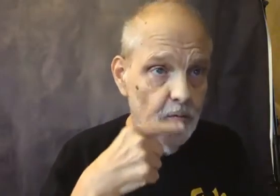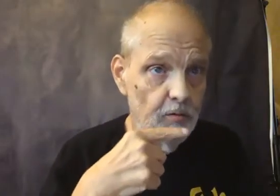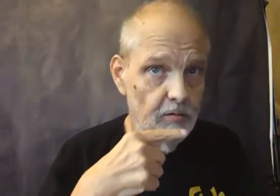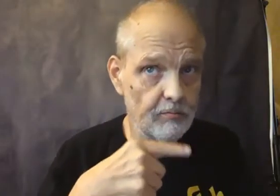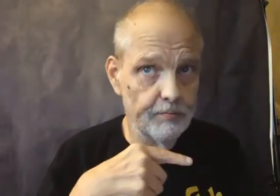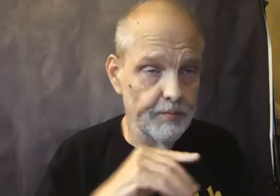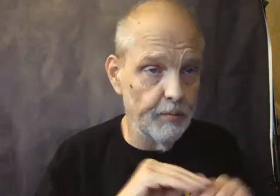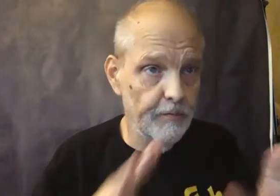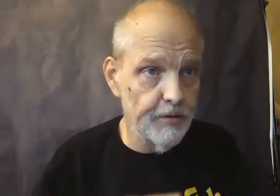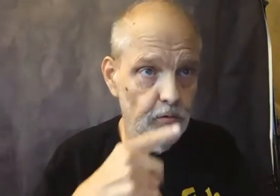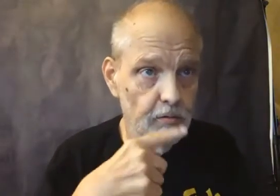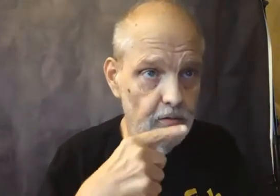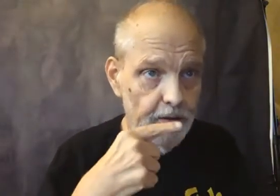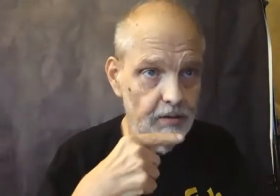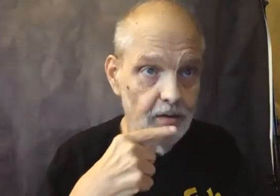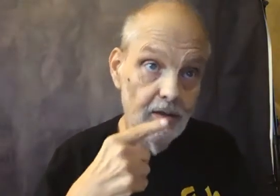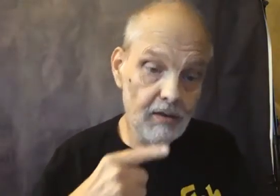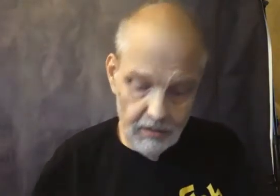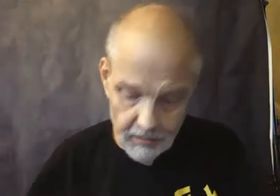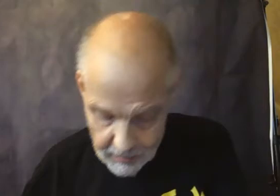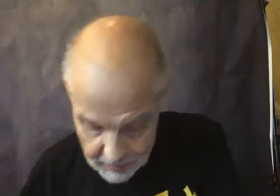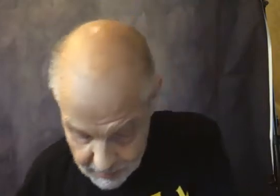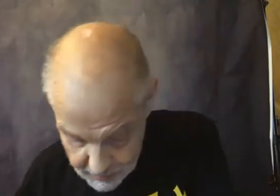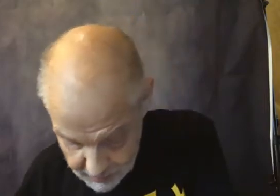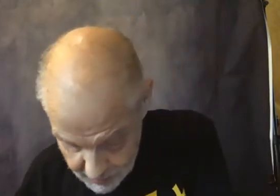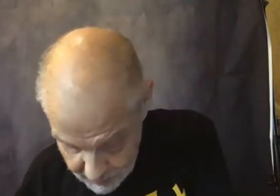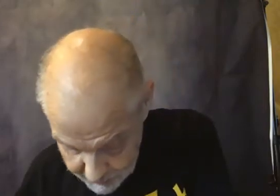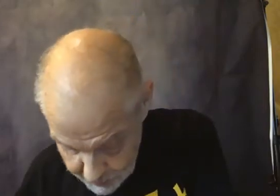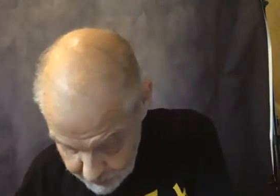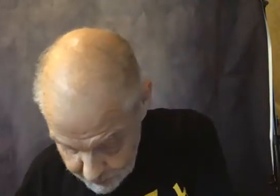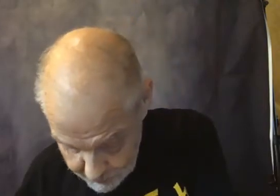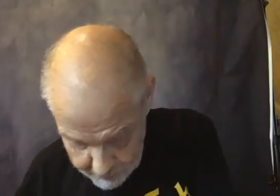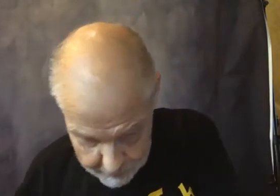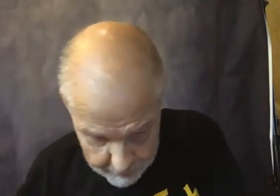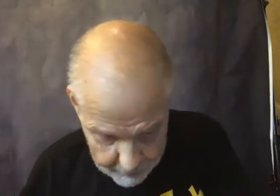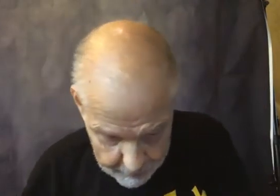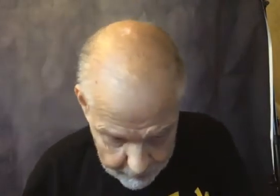would be more visual, but that's the sign for hearing.